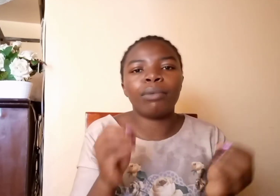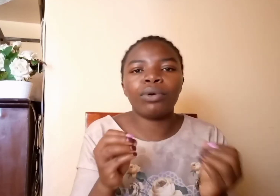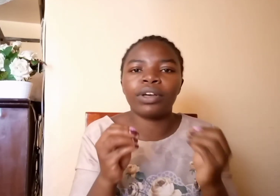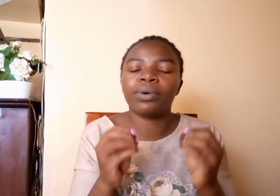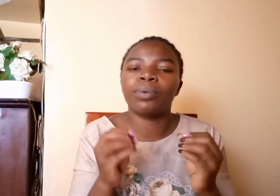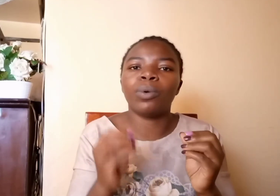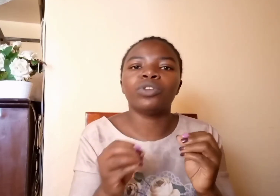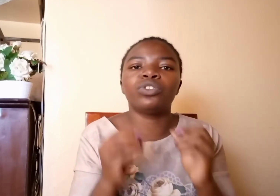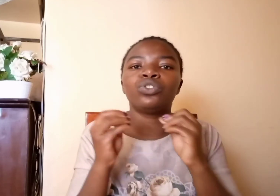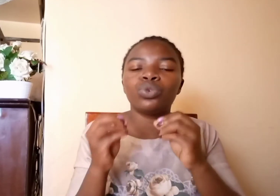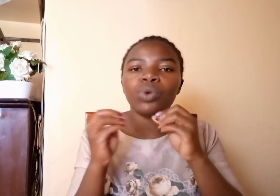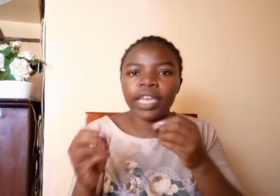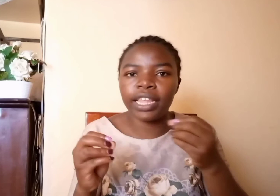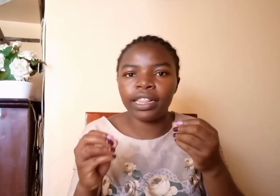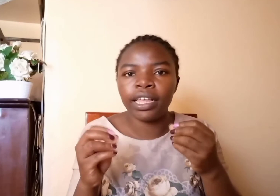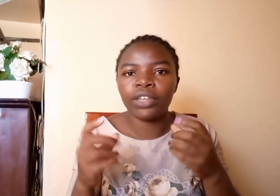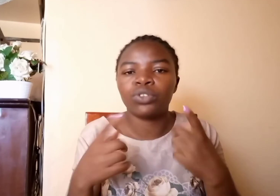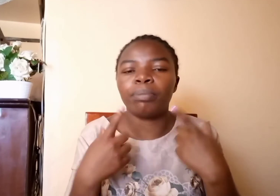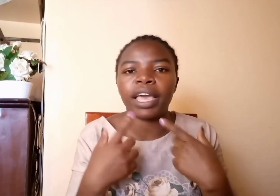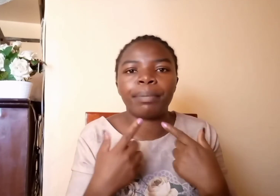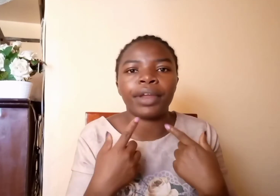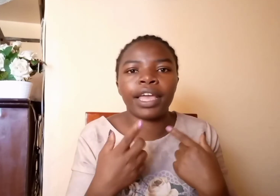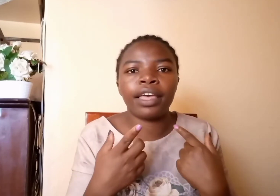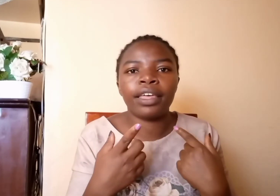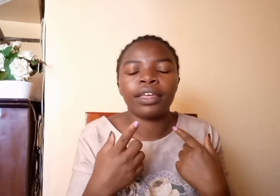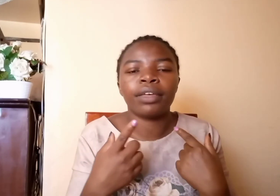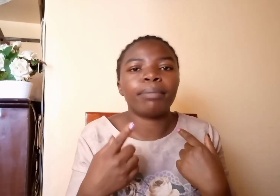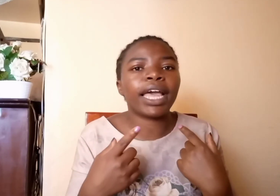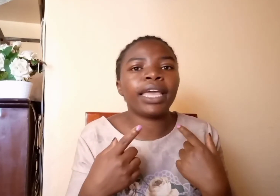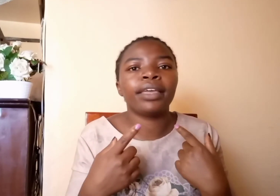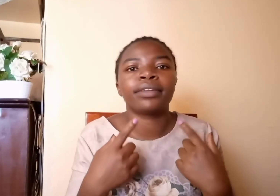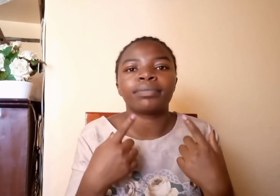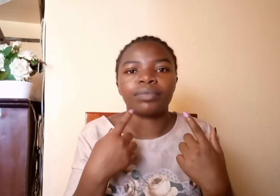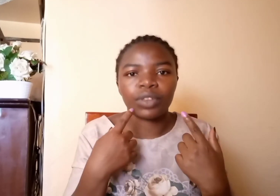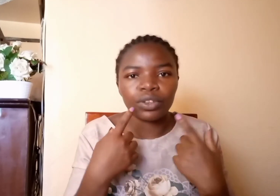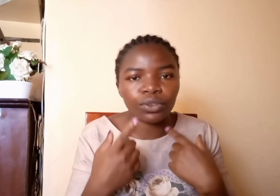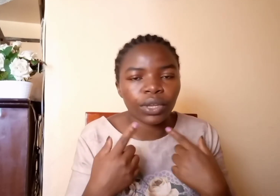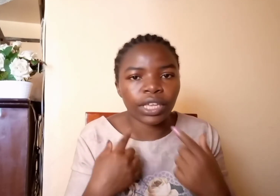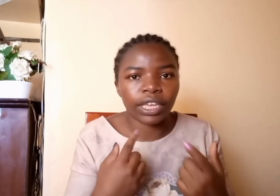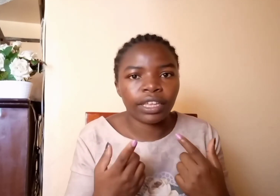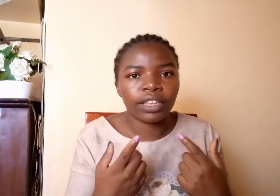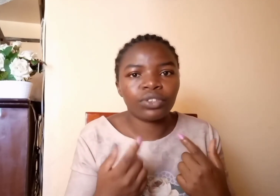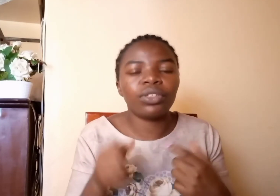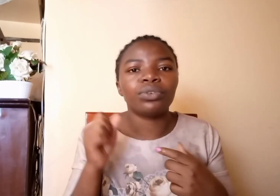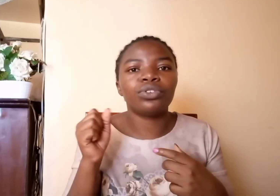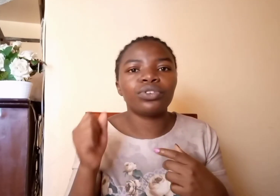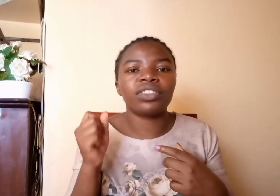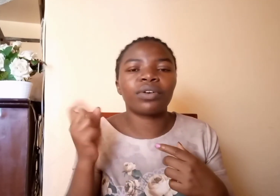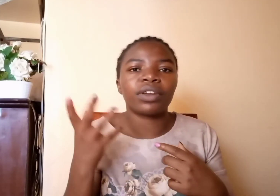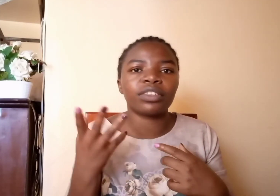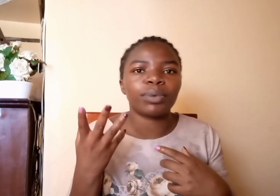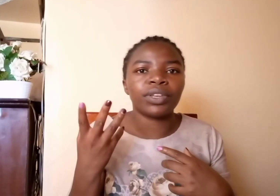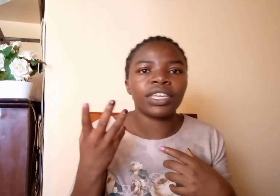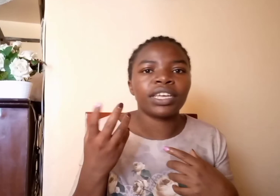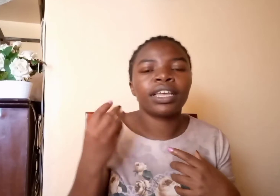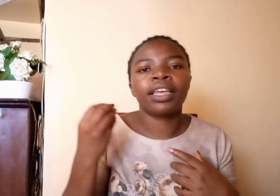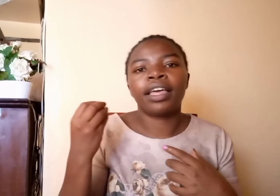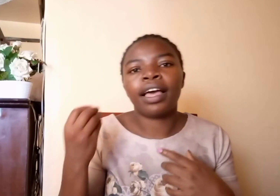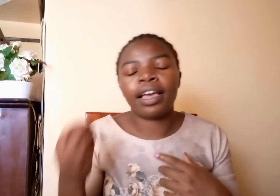monk was too ill to make a prayer by talking. So they would use the corresponding